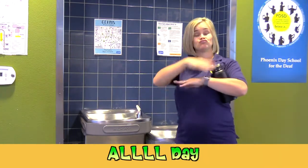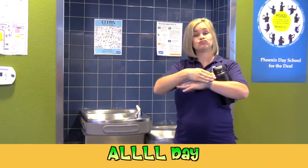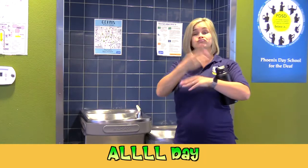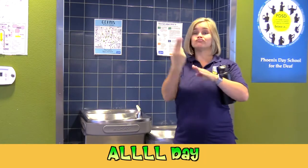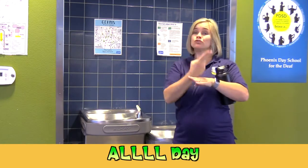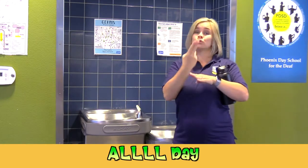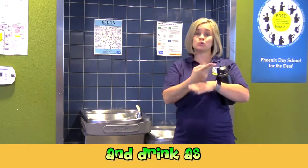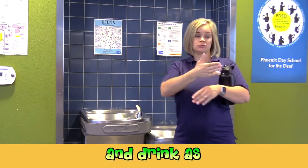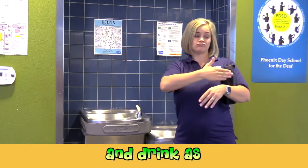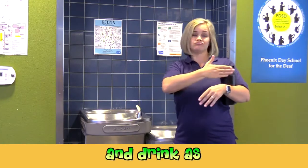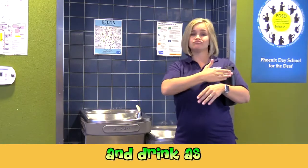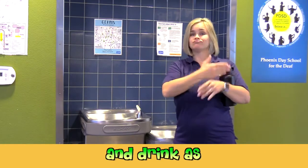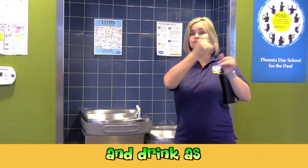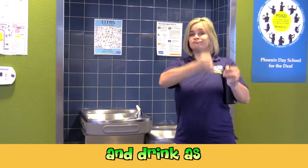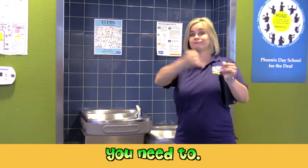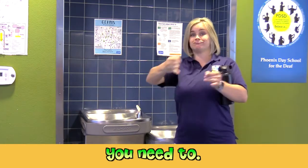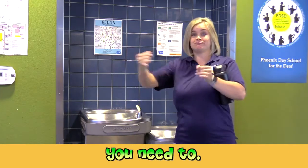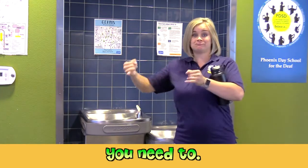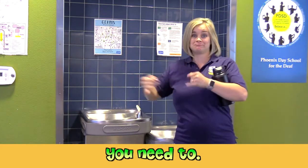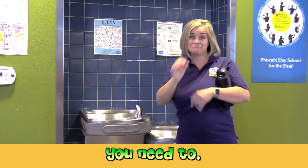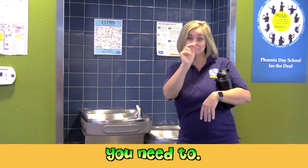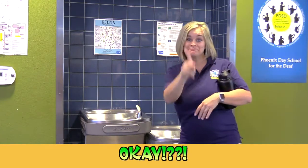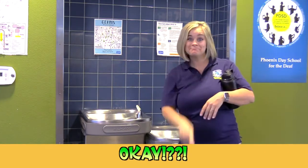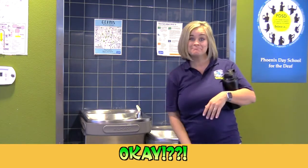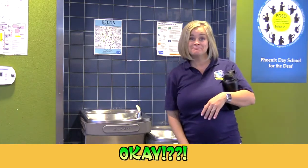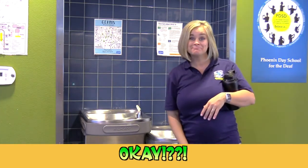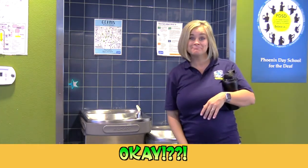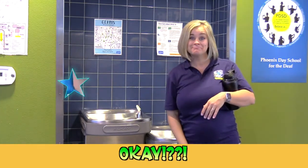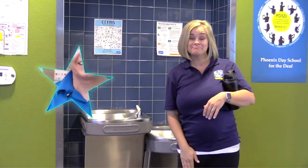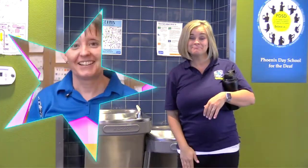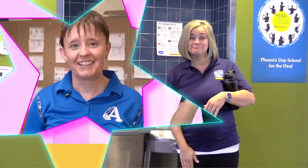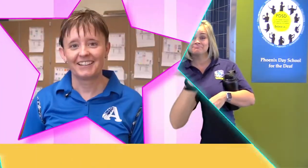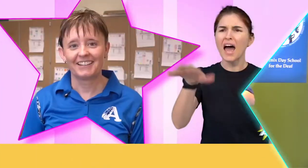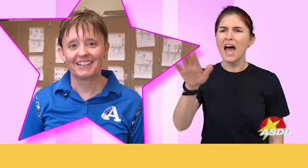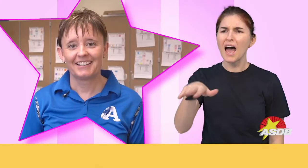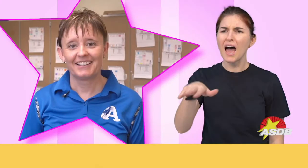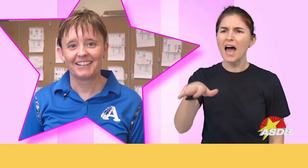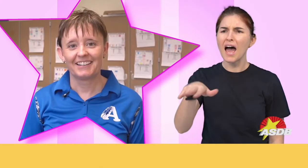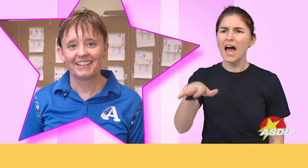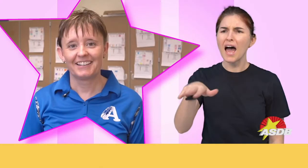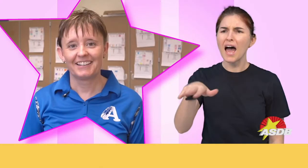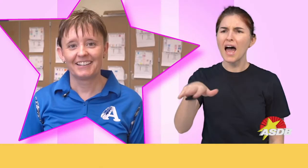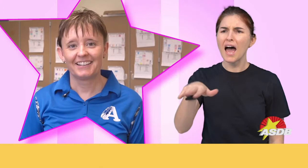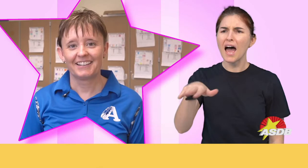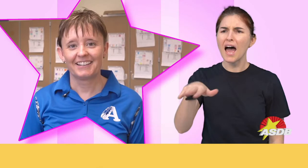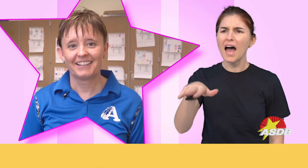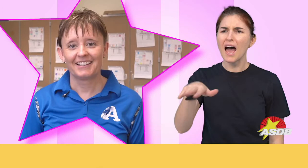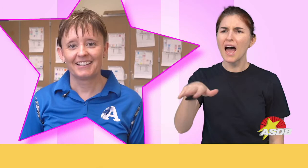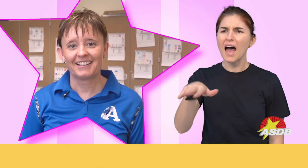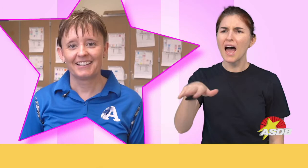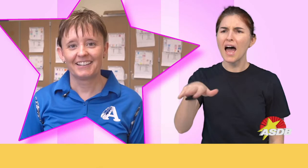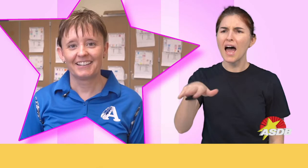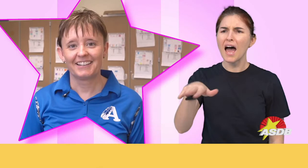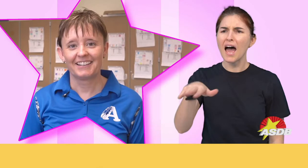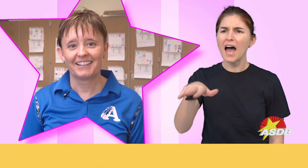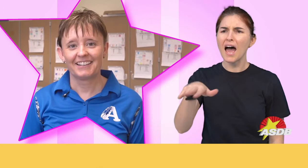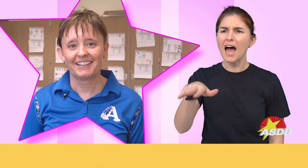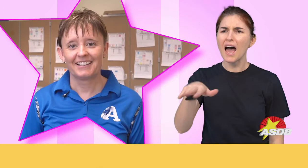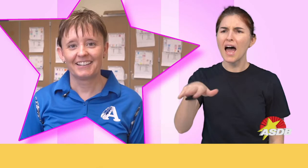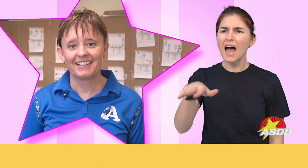all day and drink as you need to, okay? It cuts to a video of Breanna with an animated background. Next to her is an animated star with the video